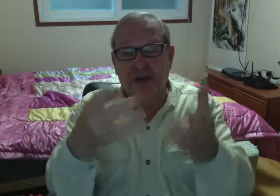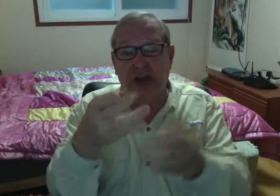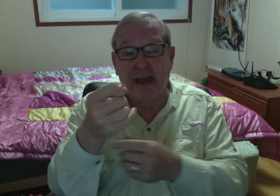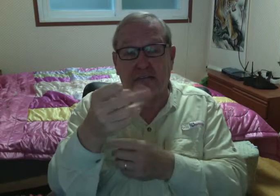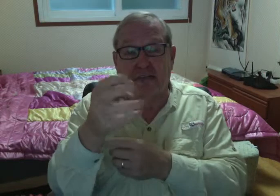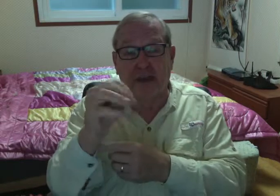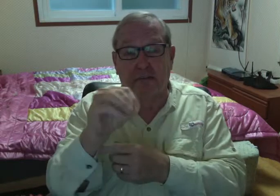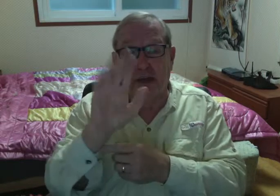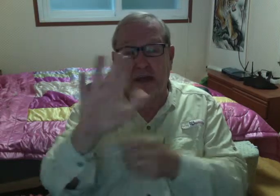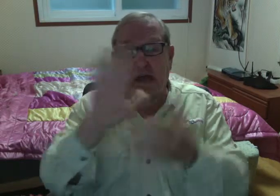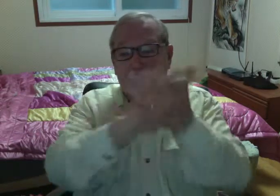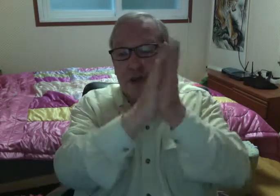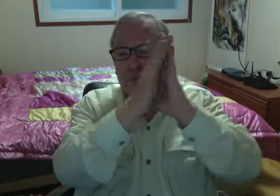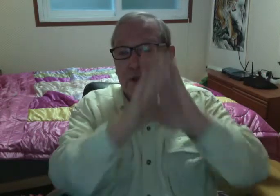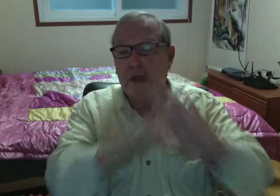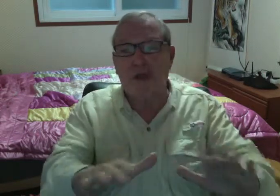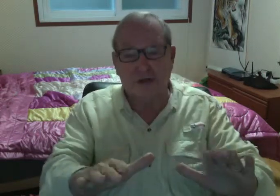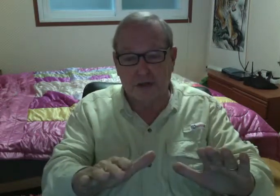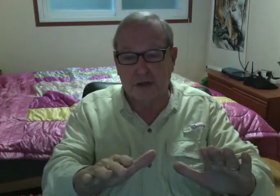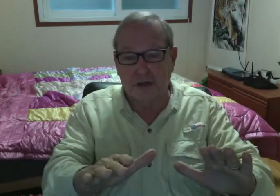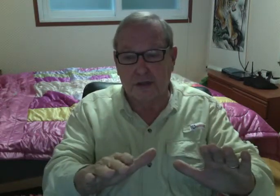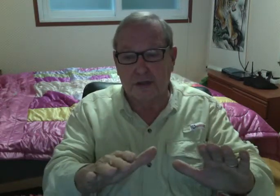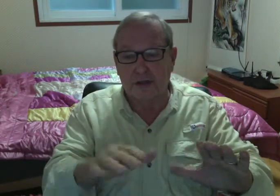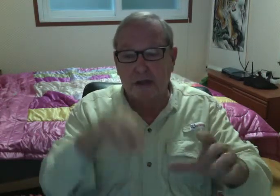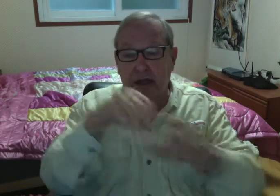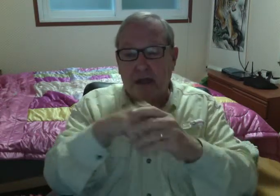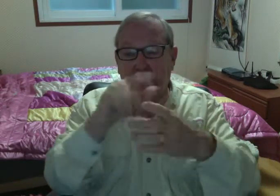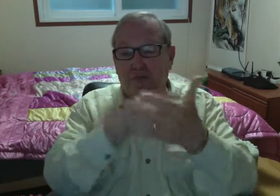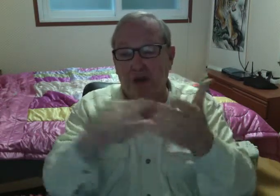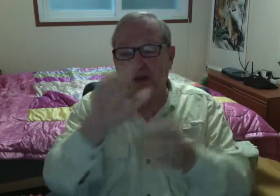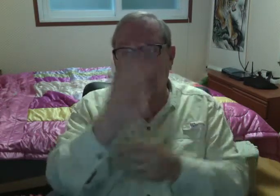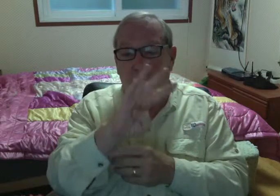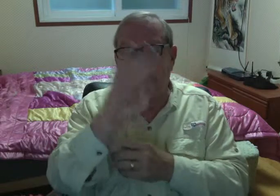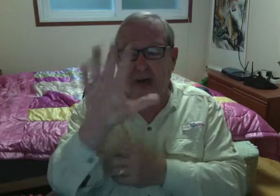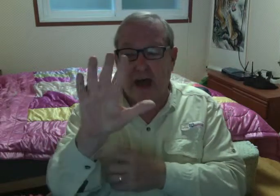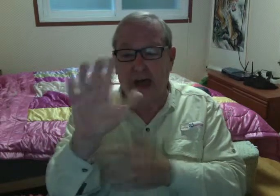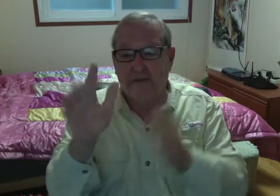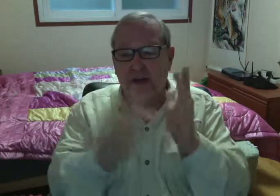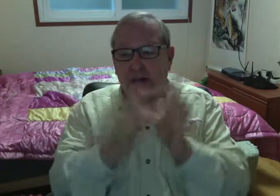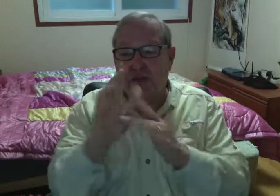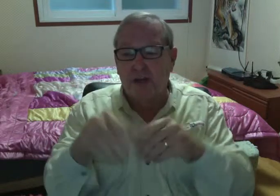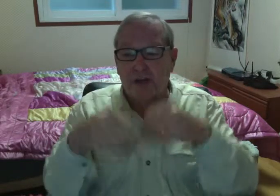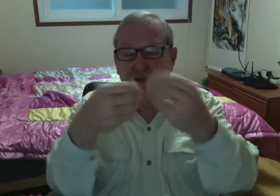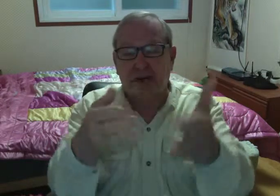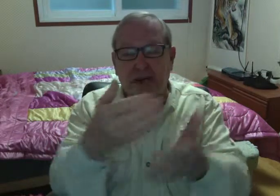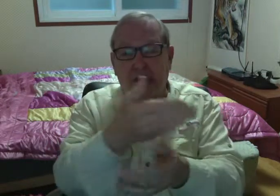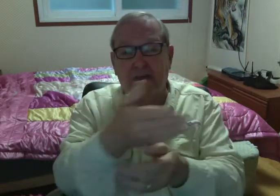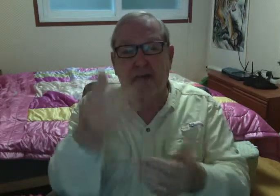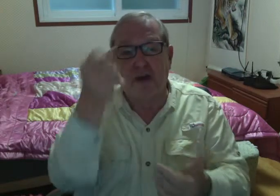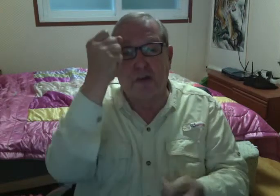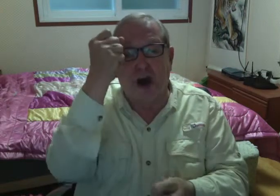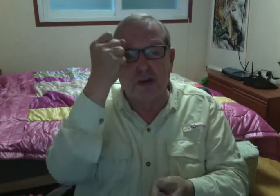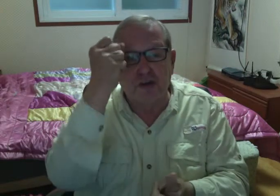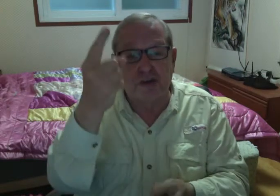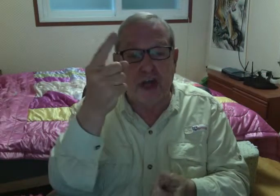In verse 45, Jesus gave them understanding about dying and resurrecting and what they